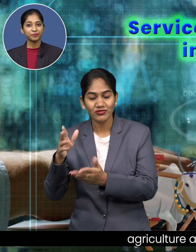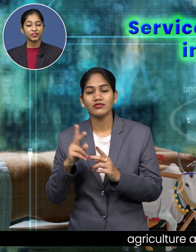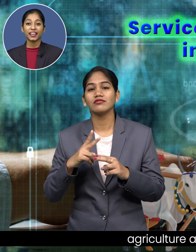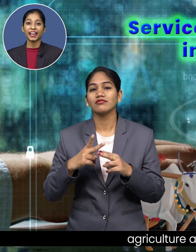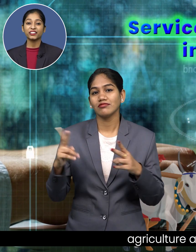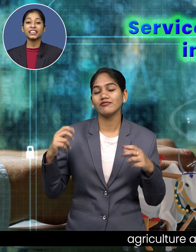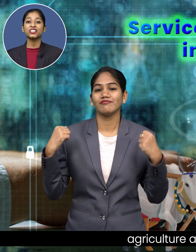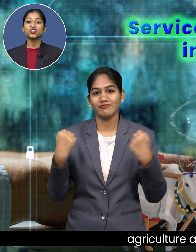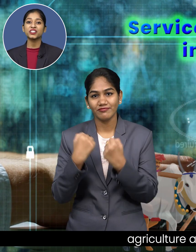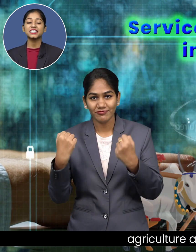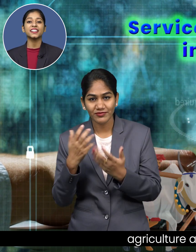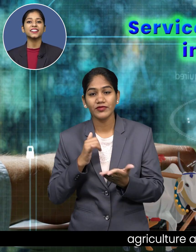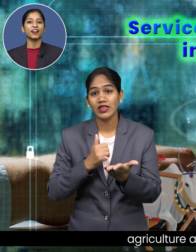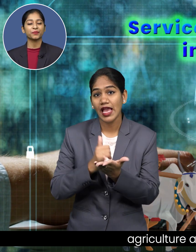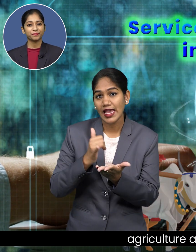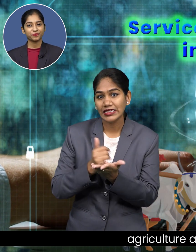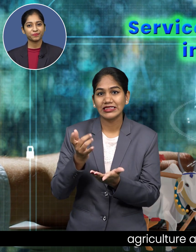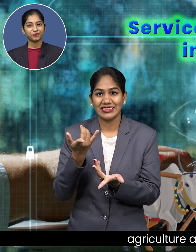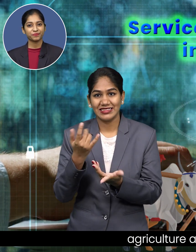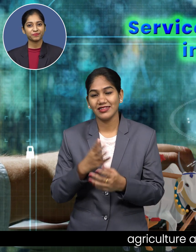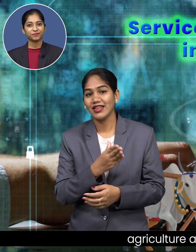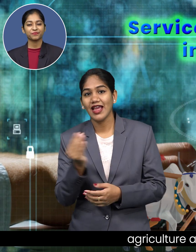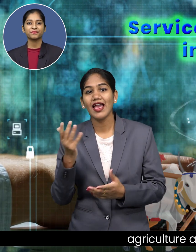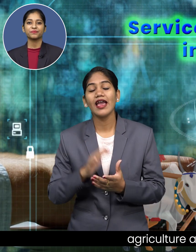agriculture and industries in India.